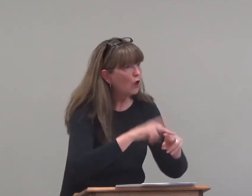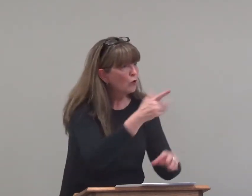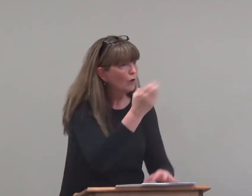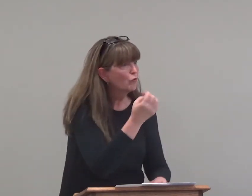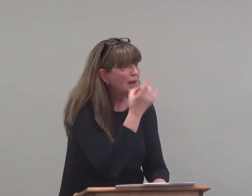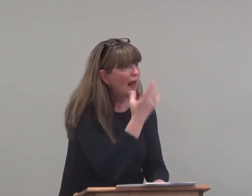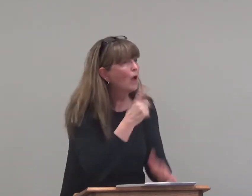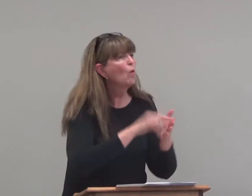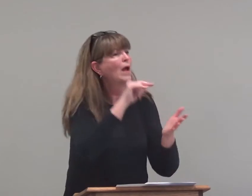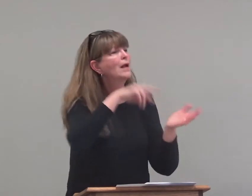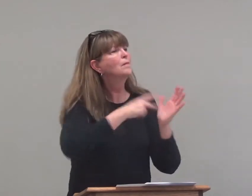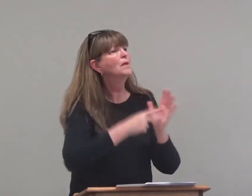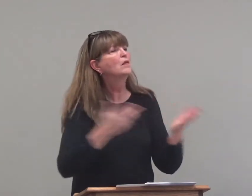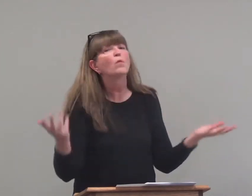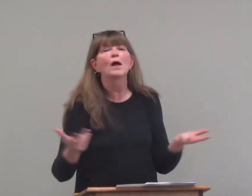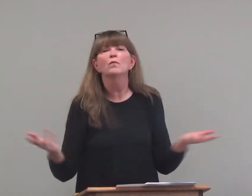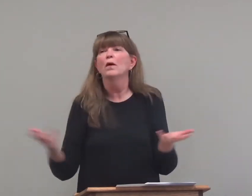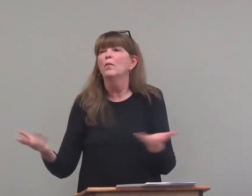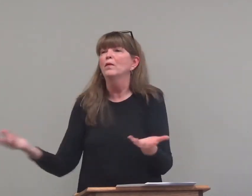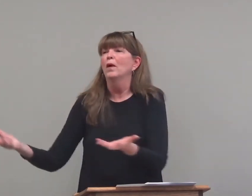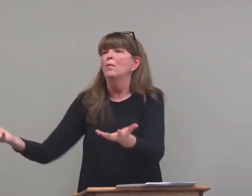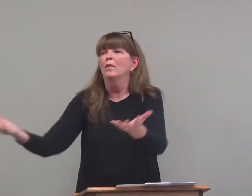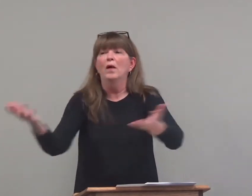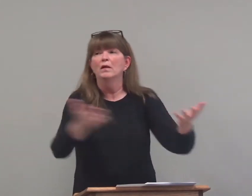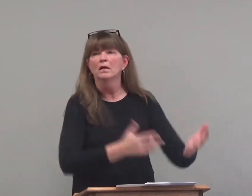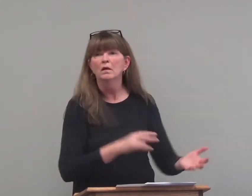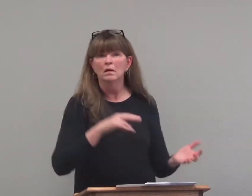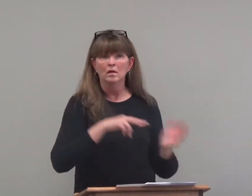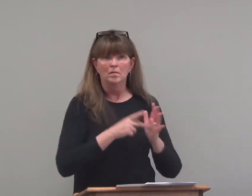that if you want to be salt and light, what do you think that means?